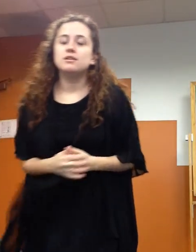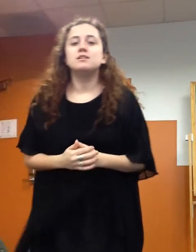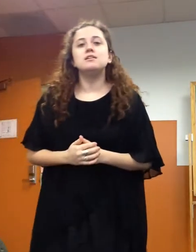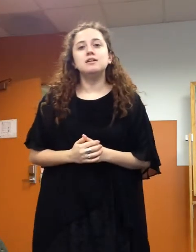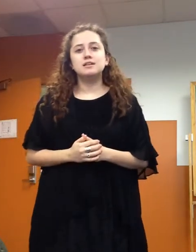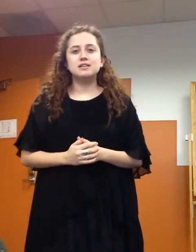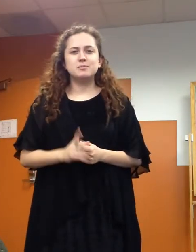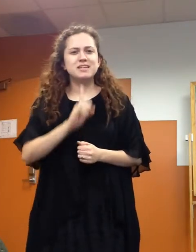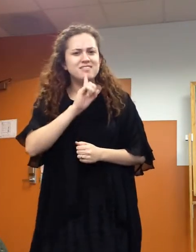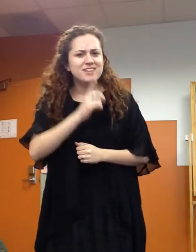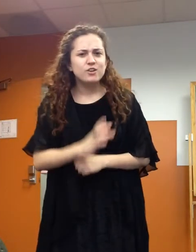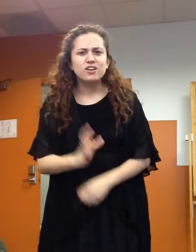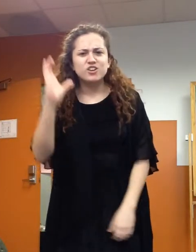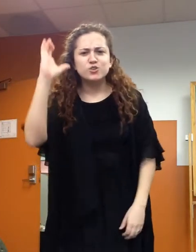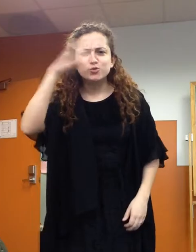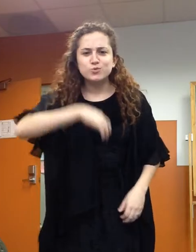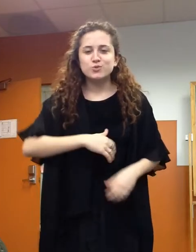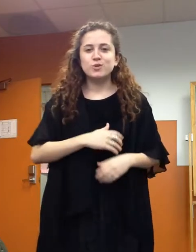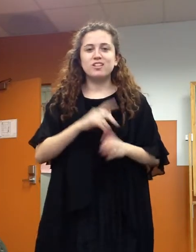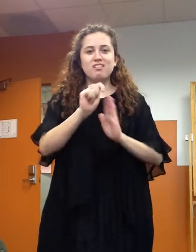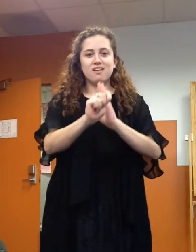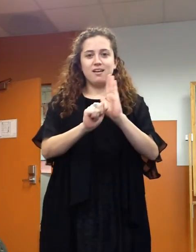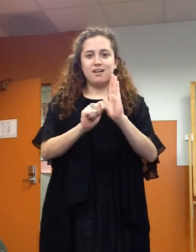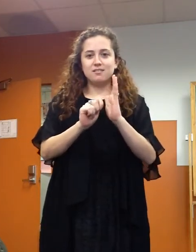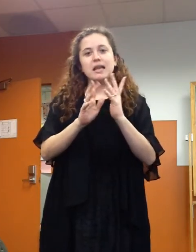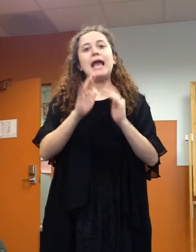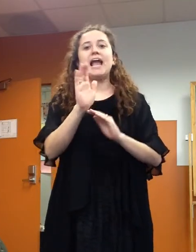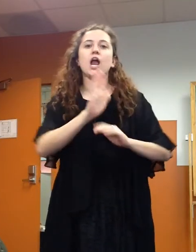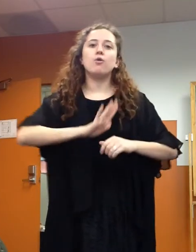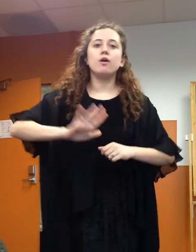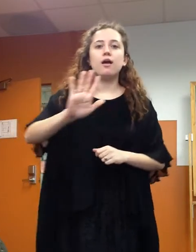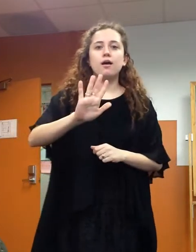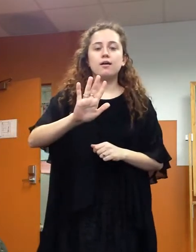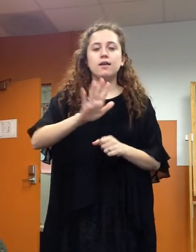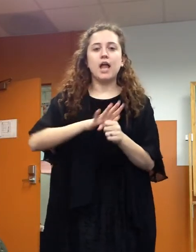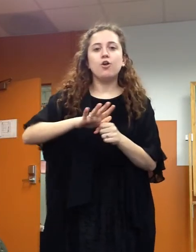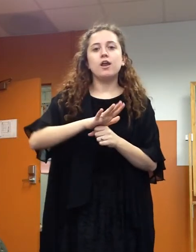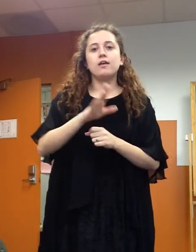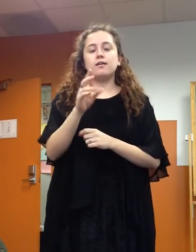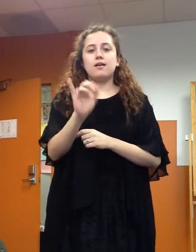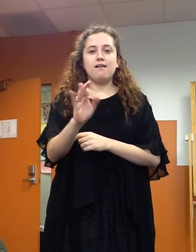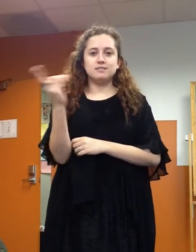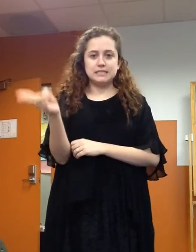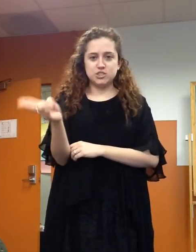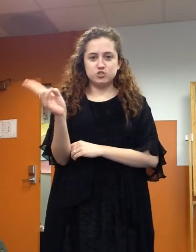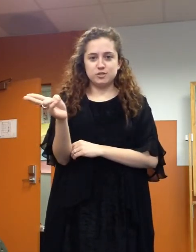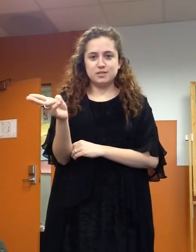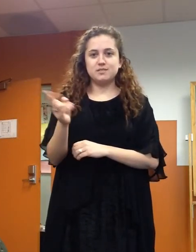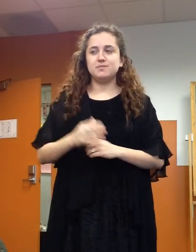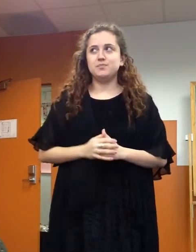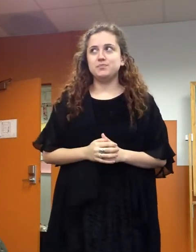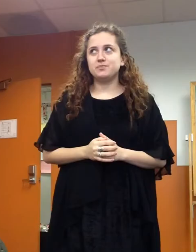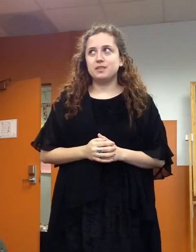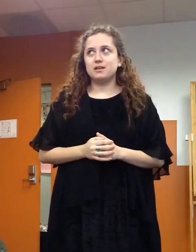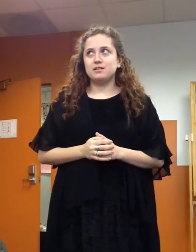unusual area of history in that instead of deriving from the